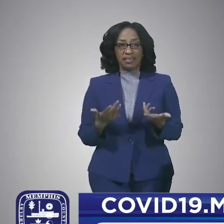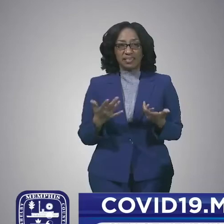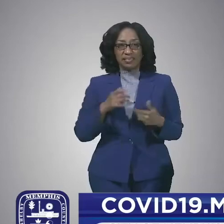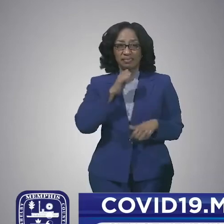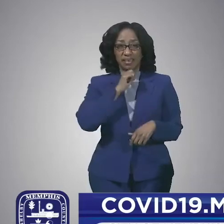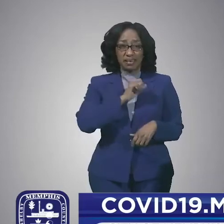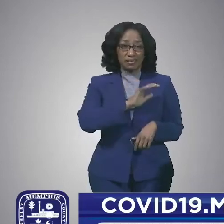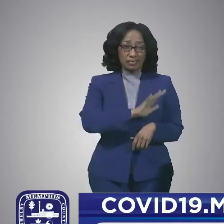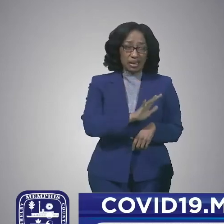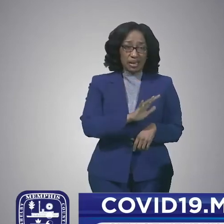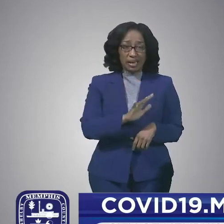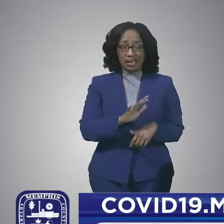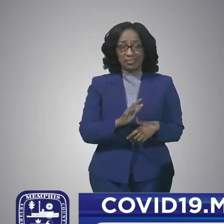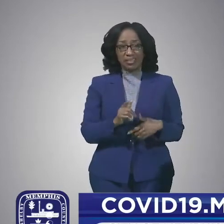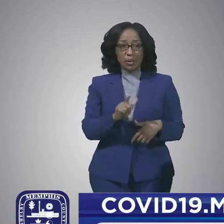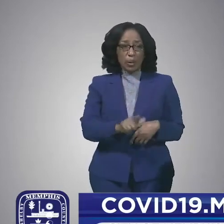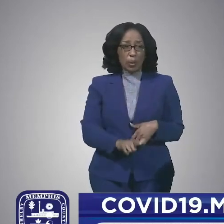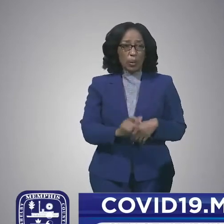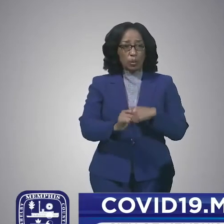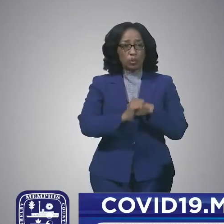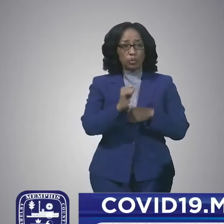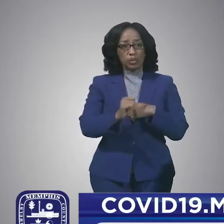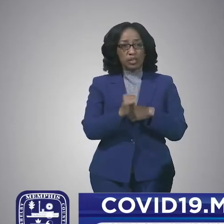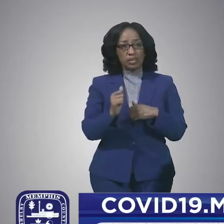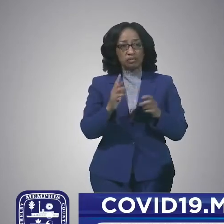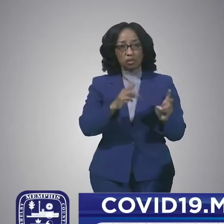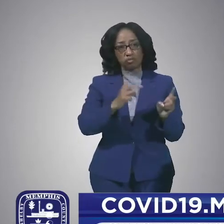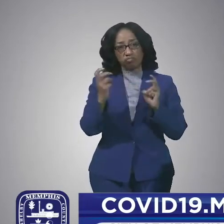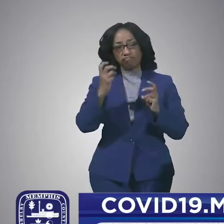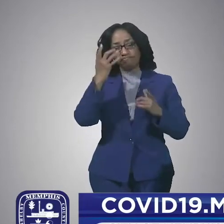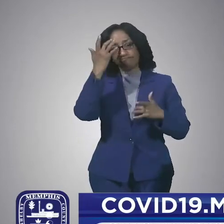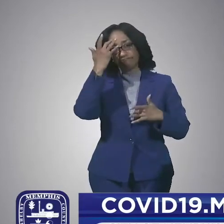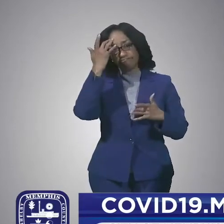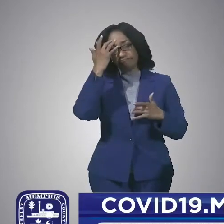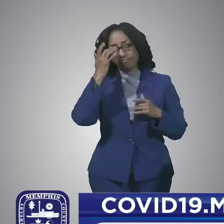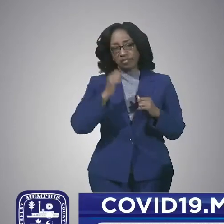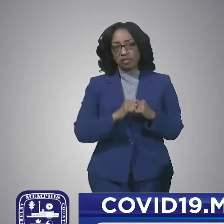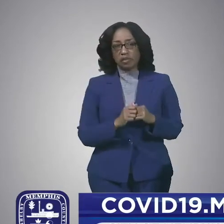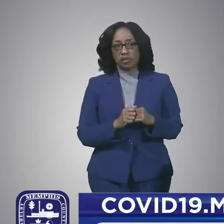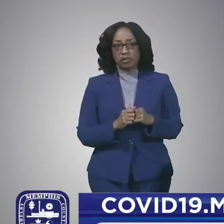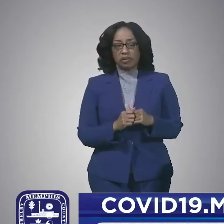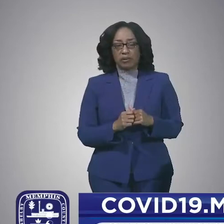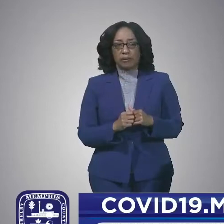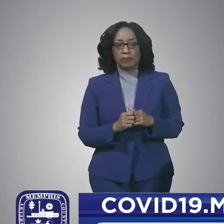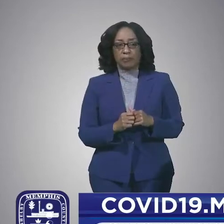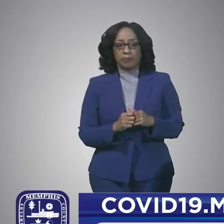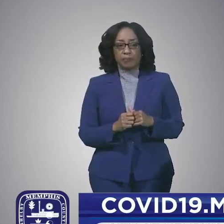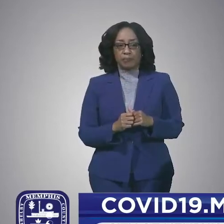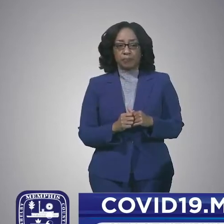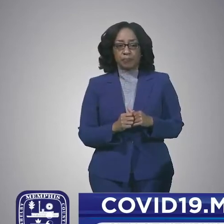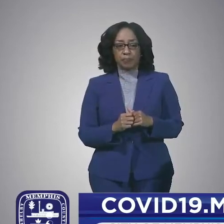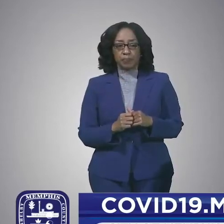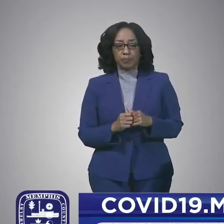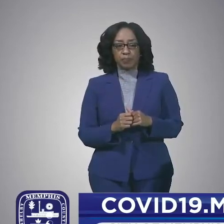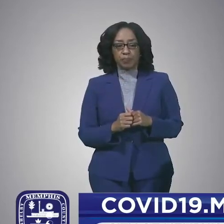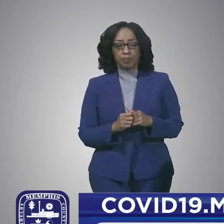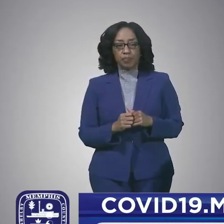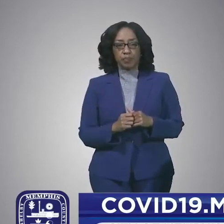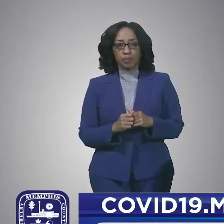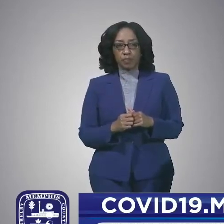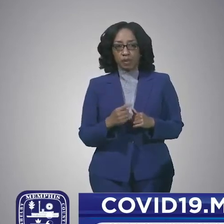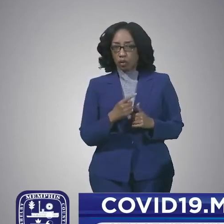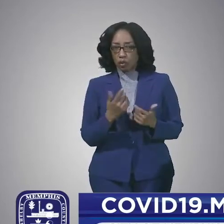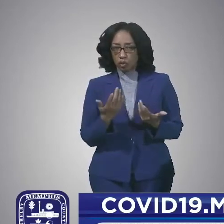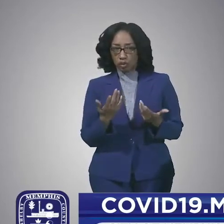5-year-olds are at extremely low risk for developing, even moderate or severe disease. I'm just wondering, what would